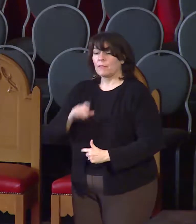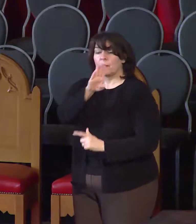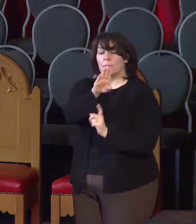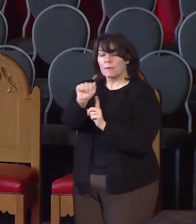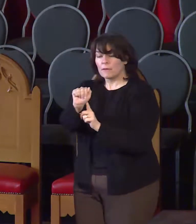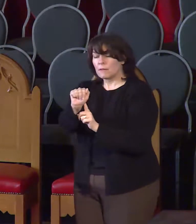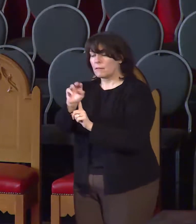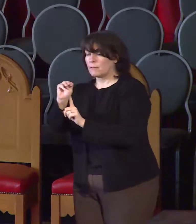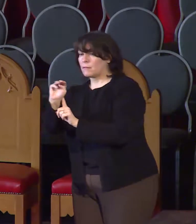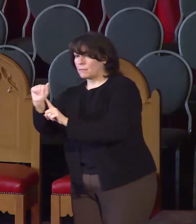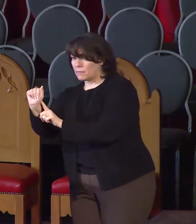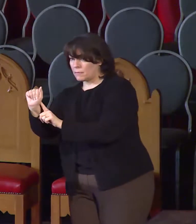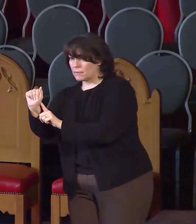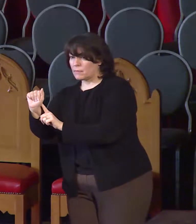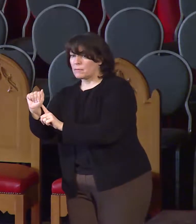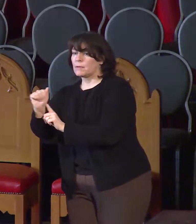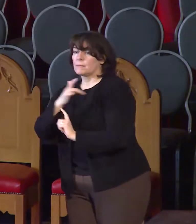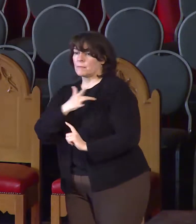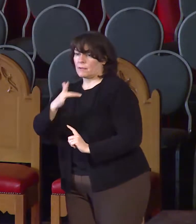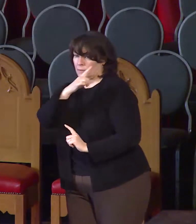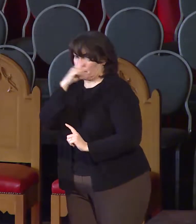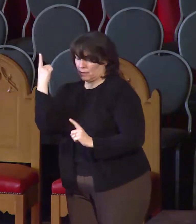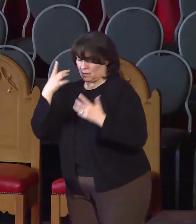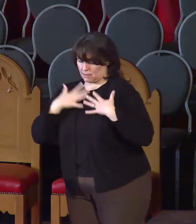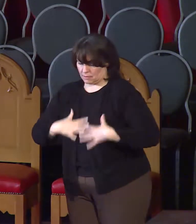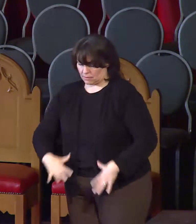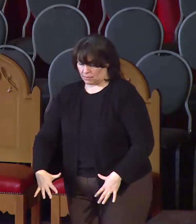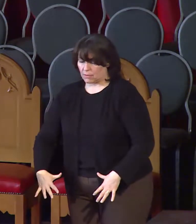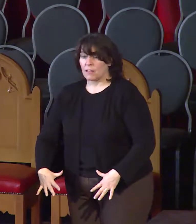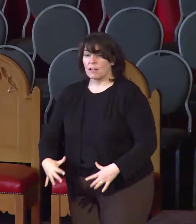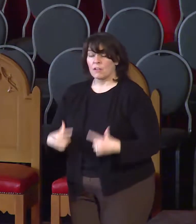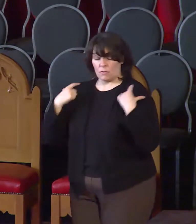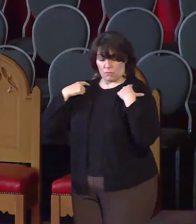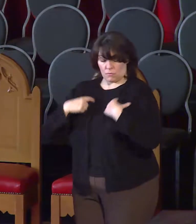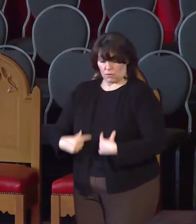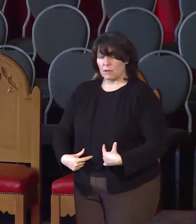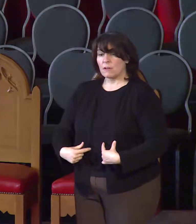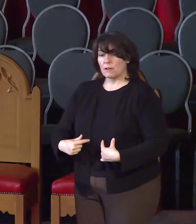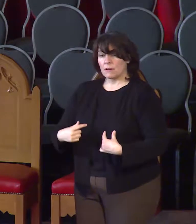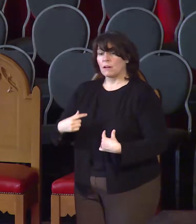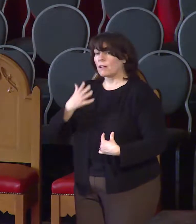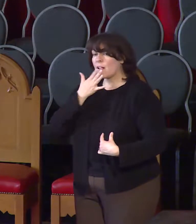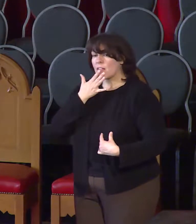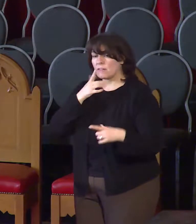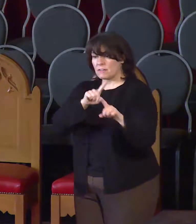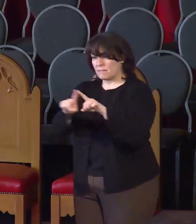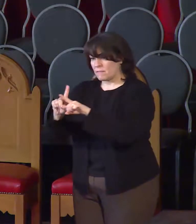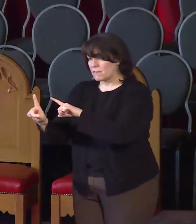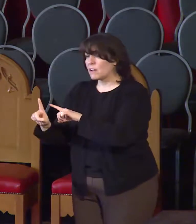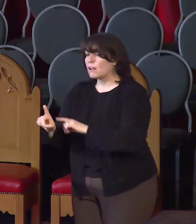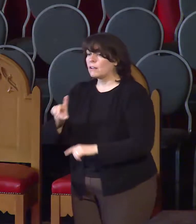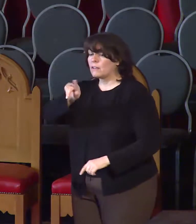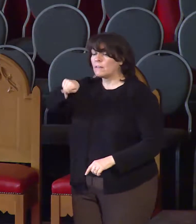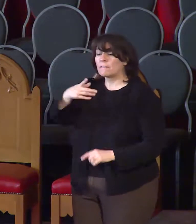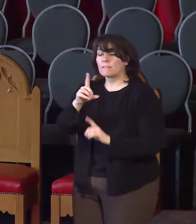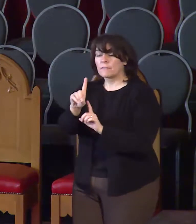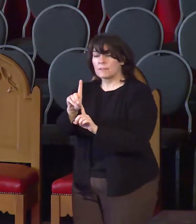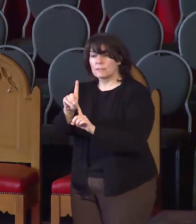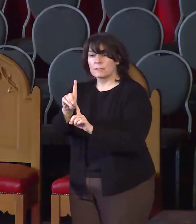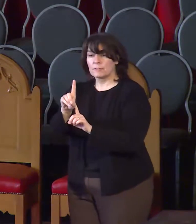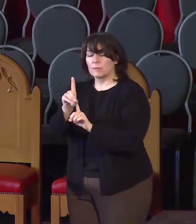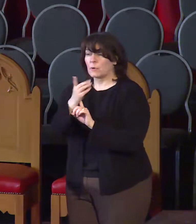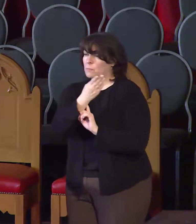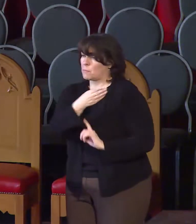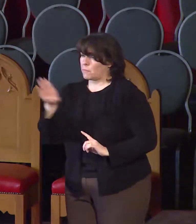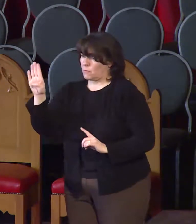baccalaureate and the magisterial degrees are black, and the color of the hood is different for each degree program. The doctorates at the University of Guelph have a